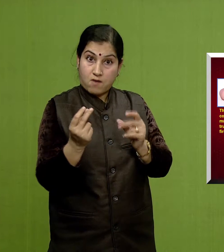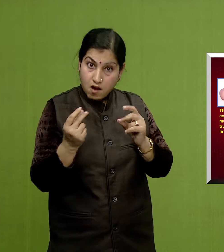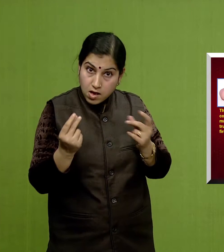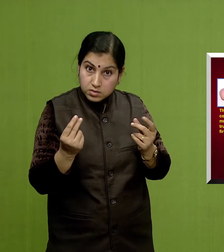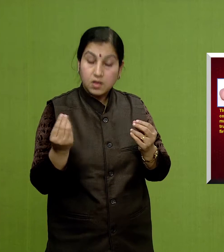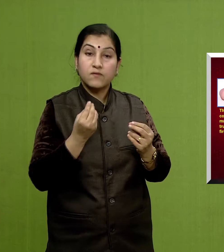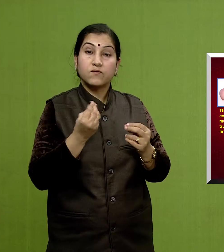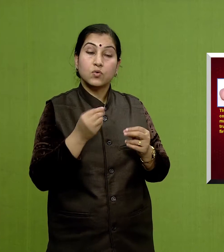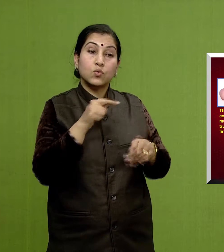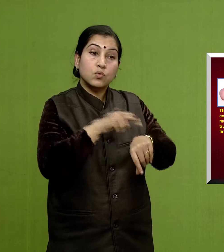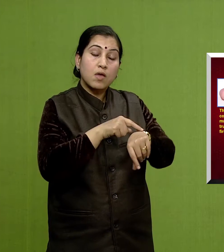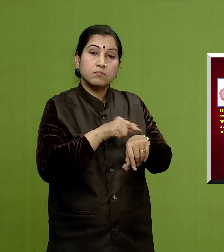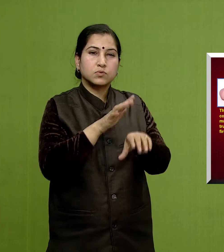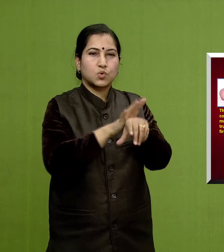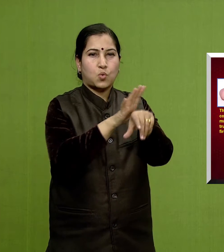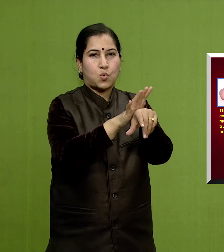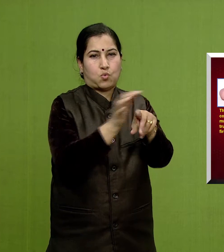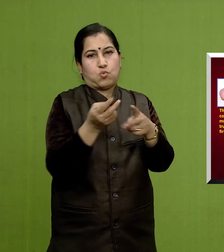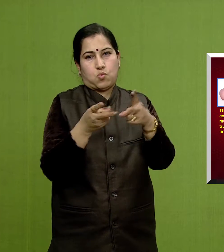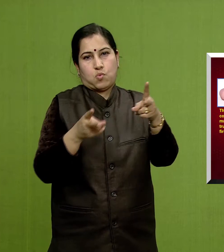in some, it is slow.